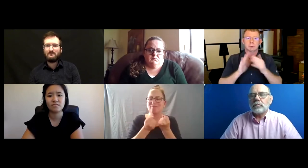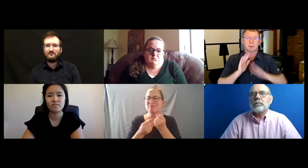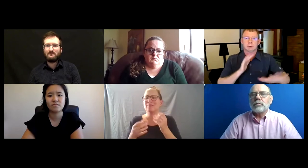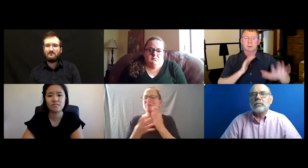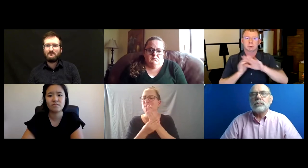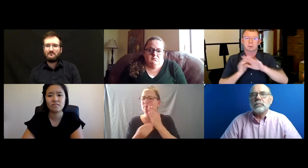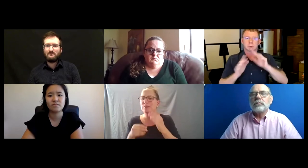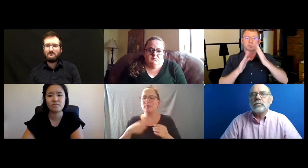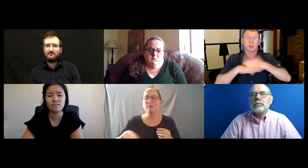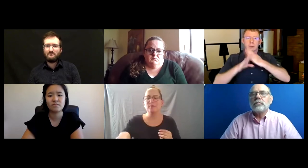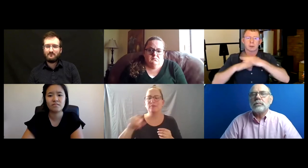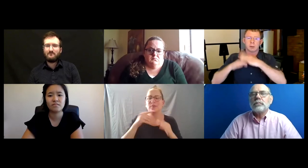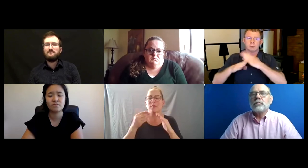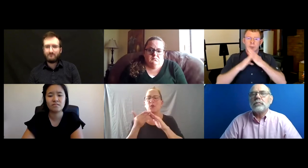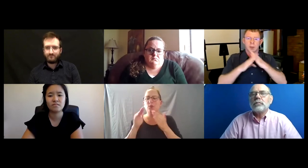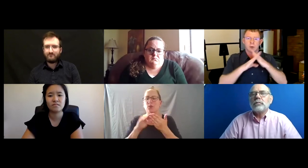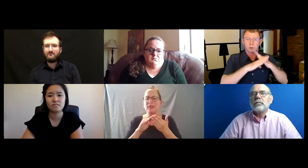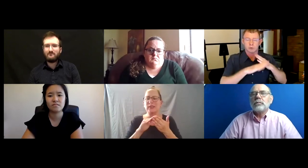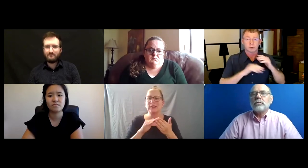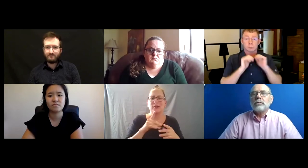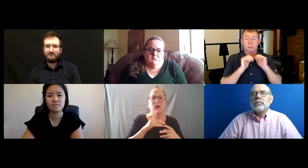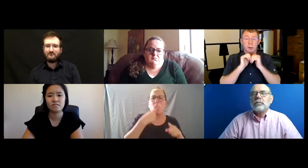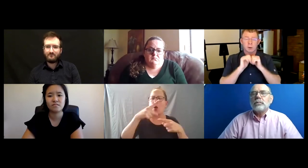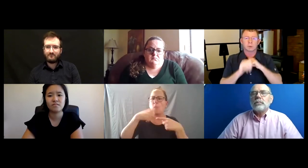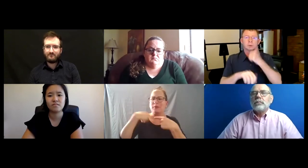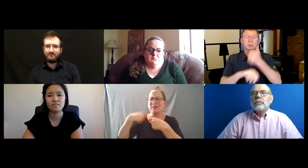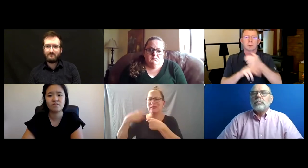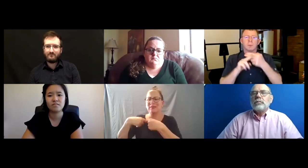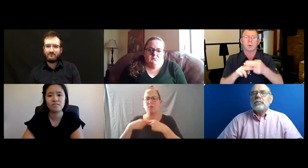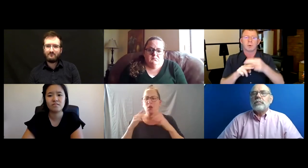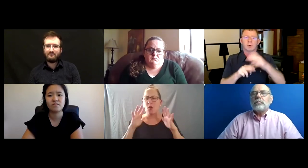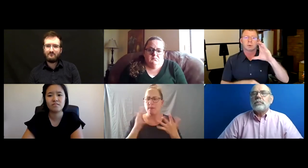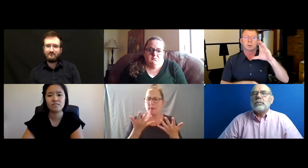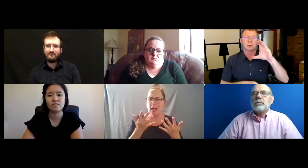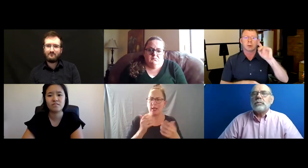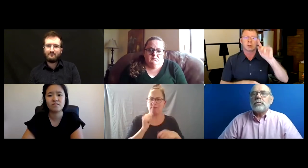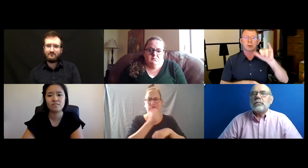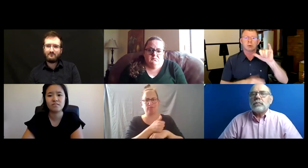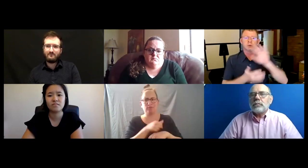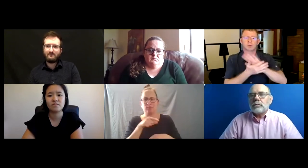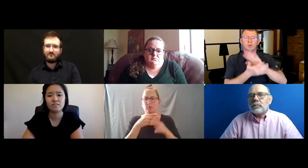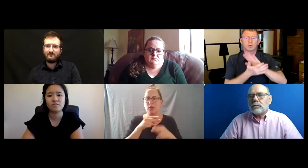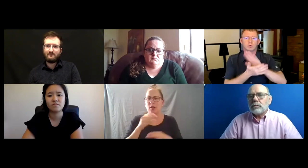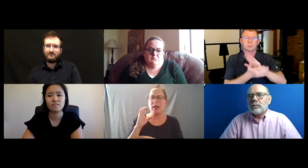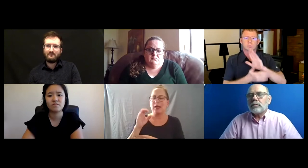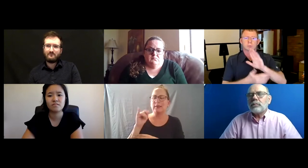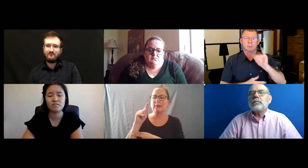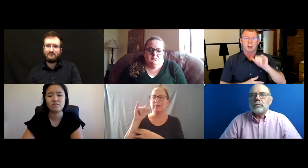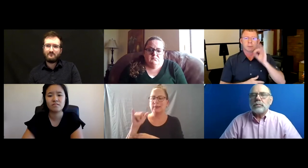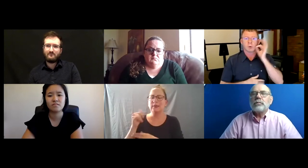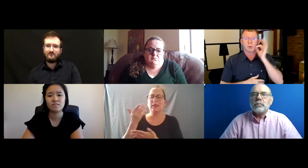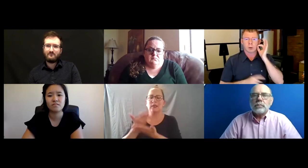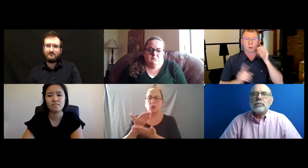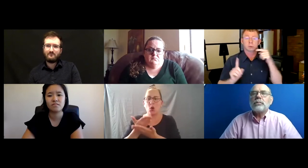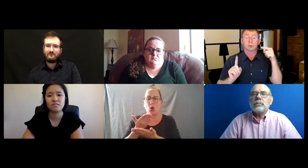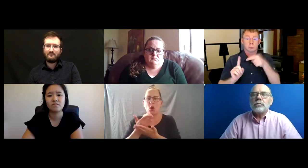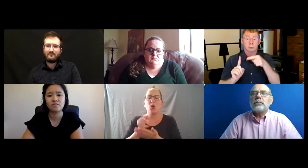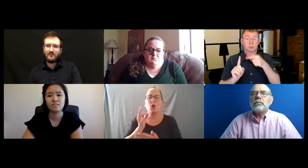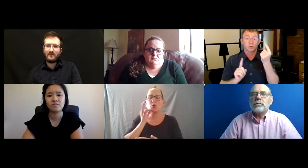for their supporting the impoverished community and breaking down barriers. It's called City